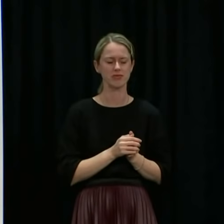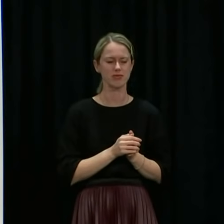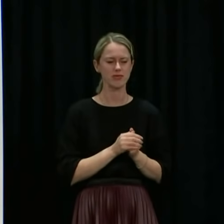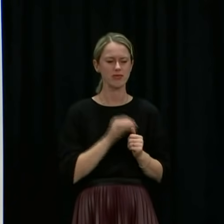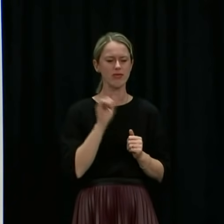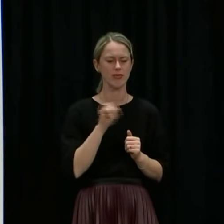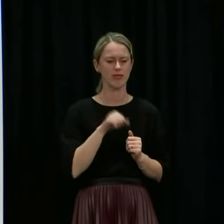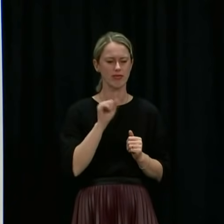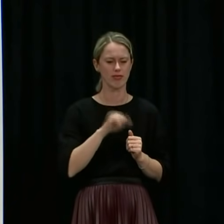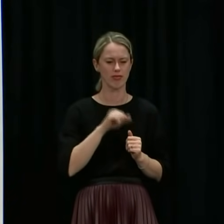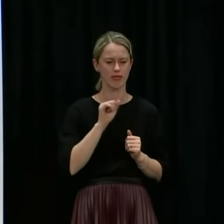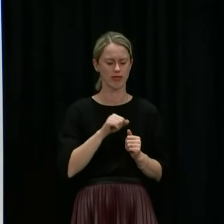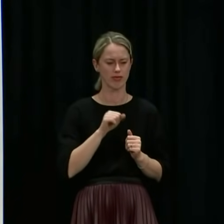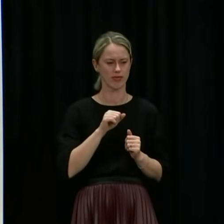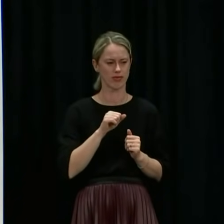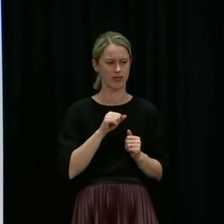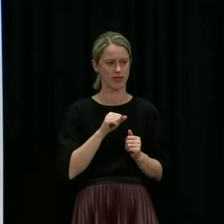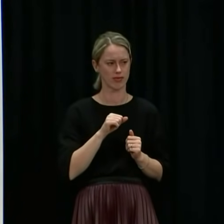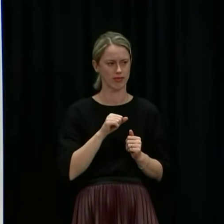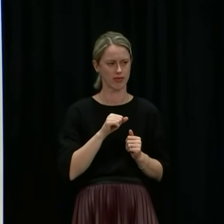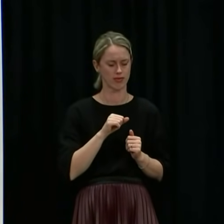was